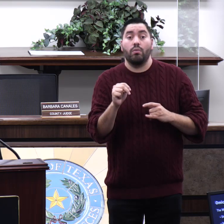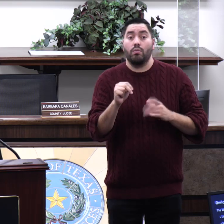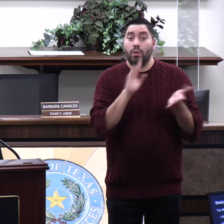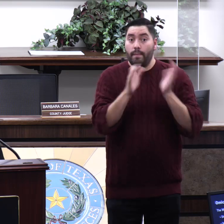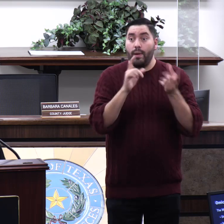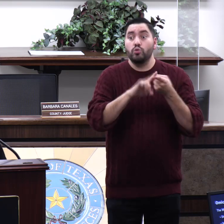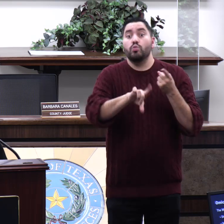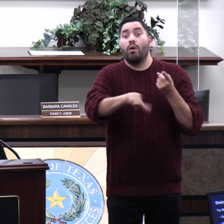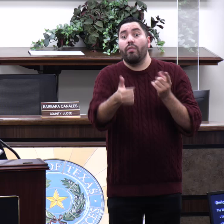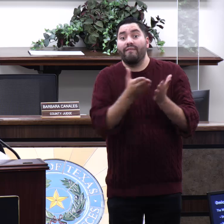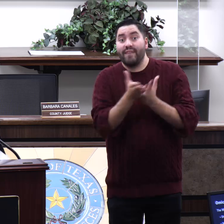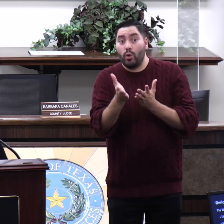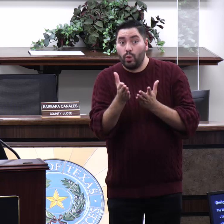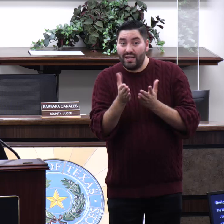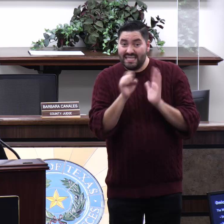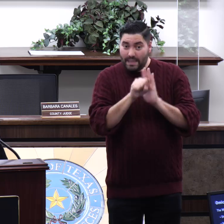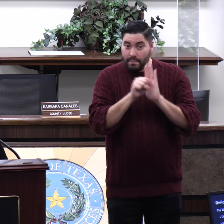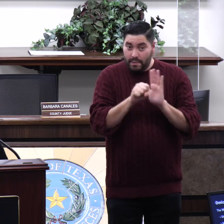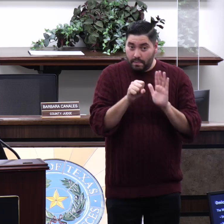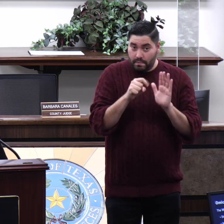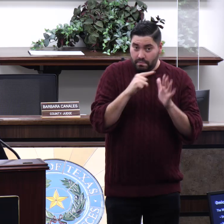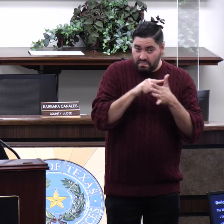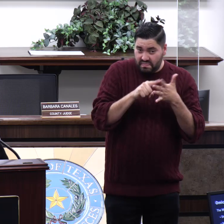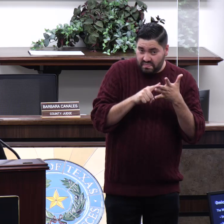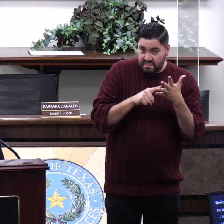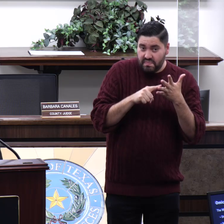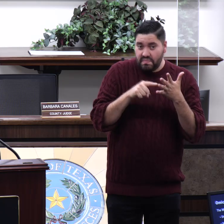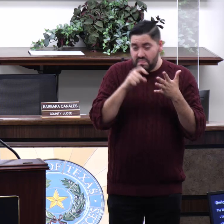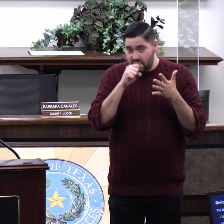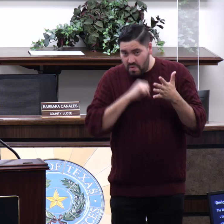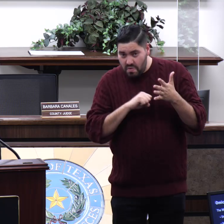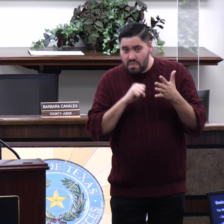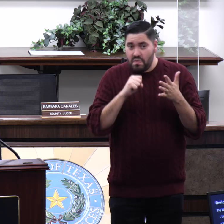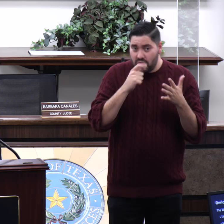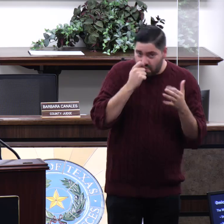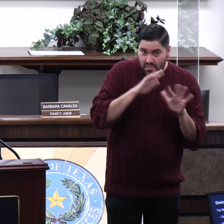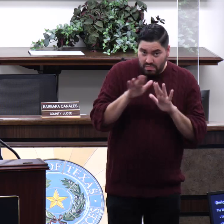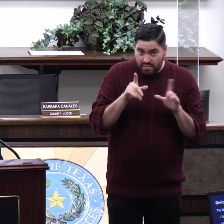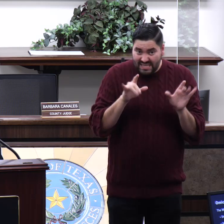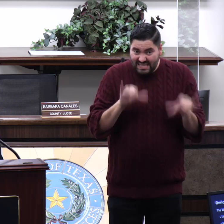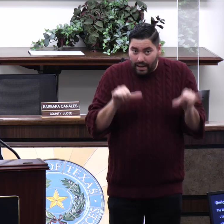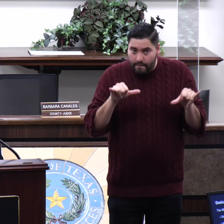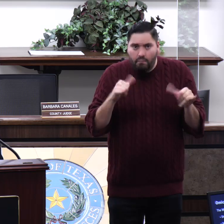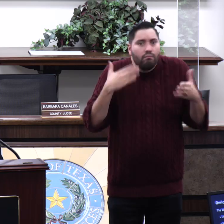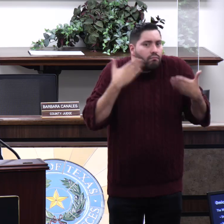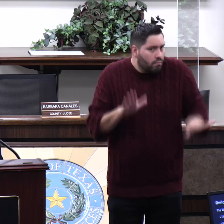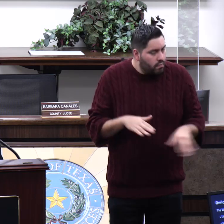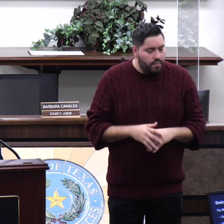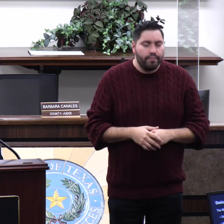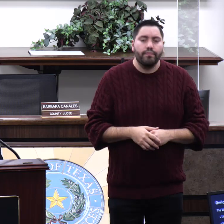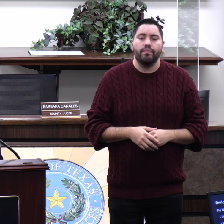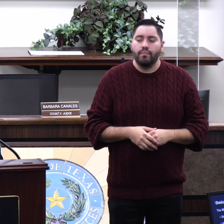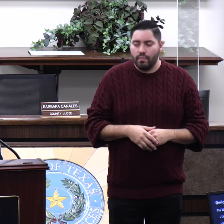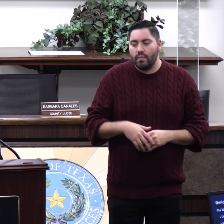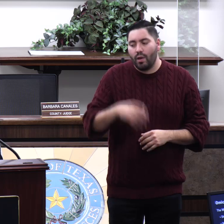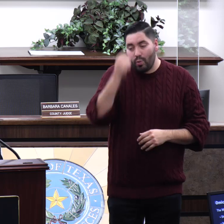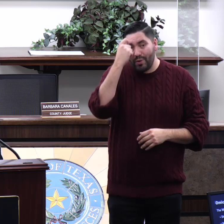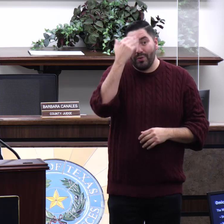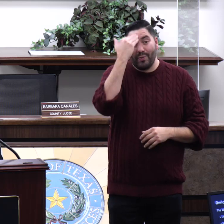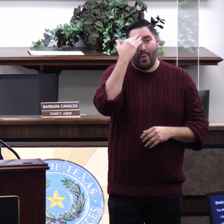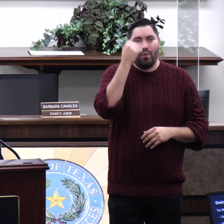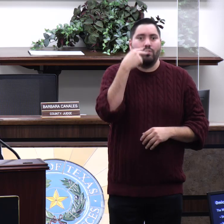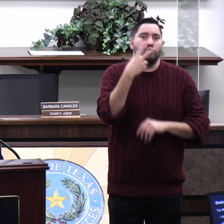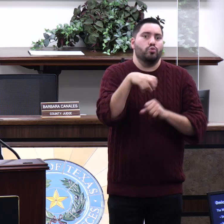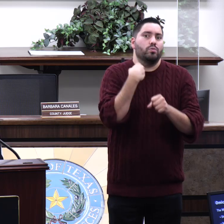other variants, but we simply do not know. However, as we are all aware after facing the disease for almost 2 years